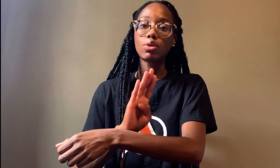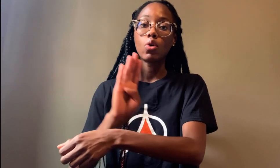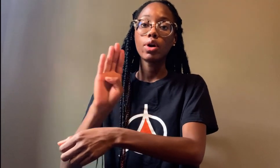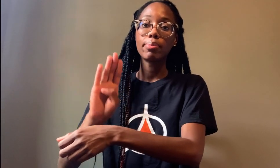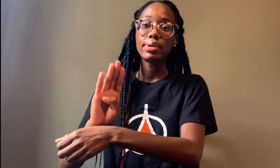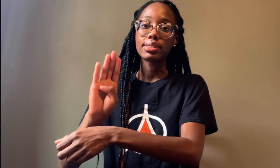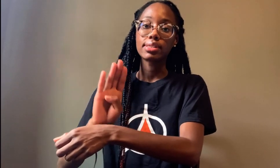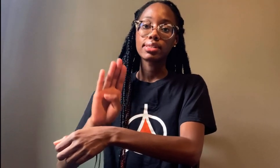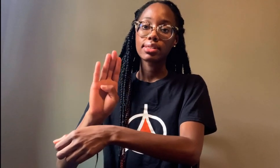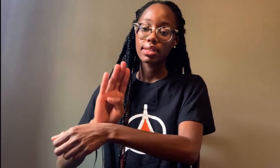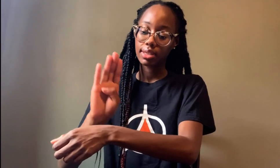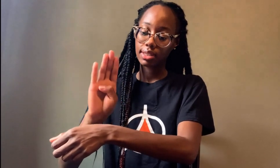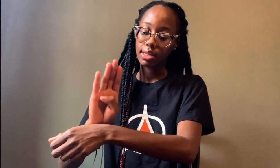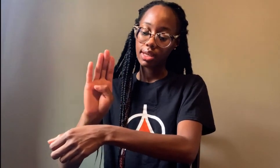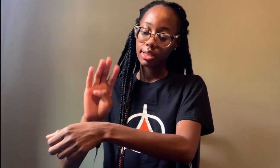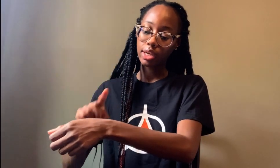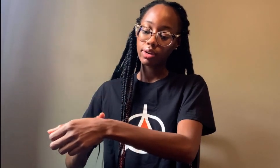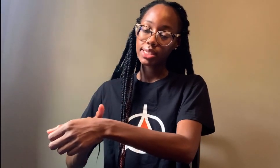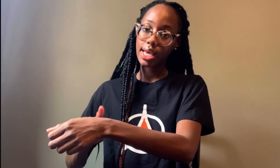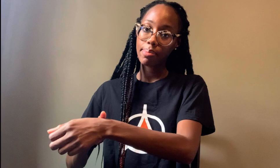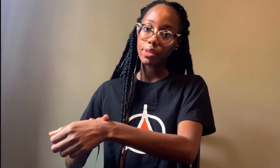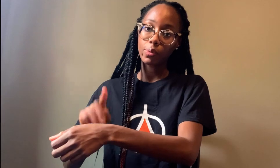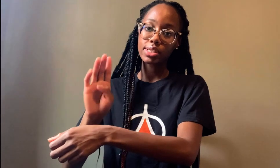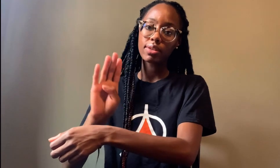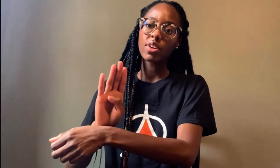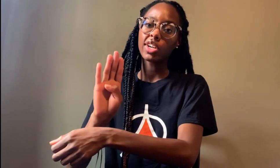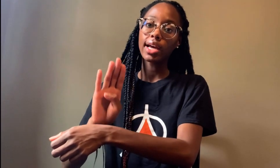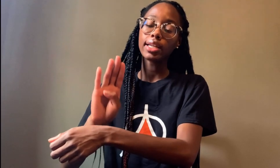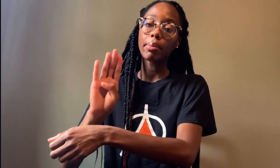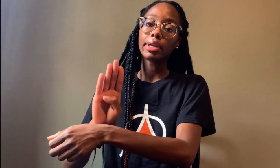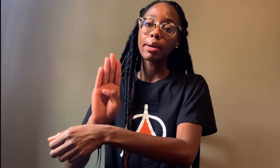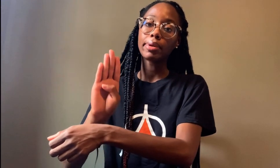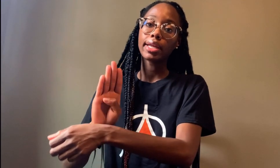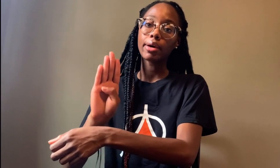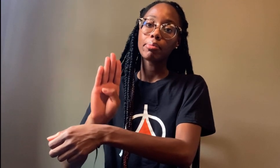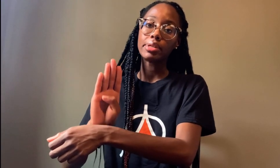or business. Literally tapping the wrist of your non-dominant up and down. Business.